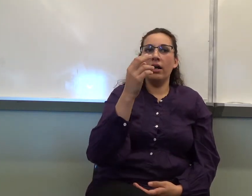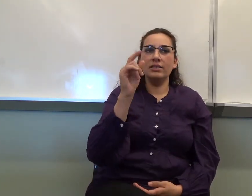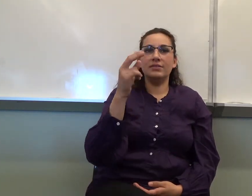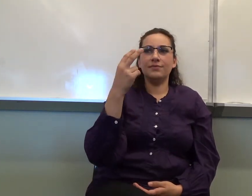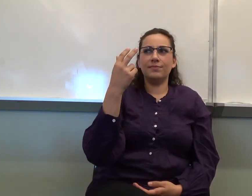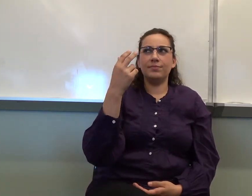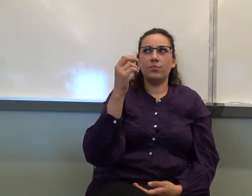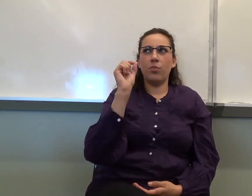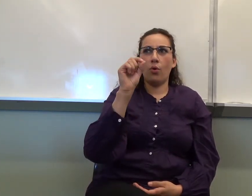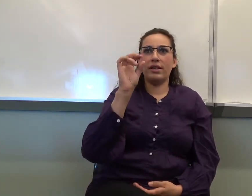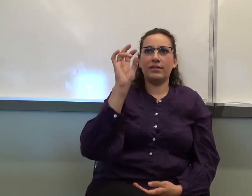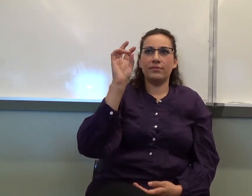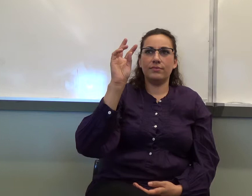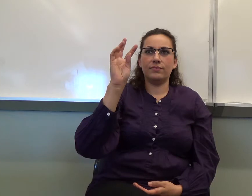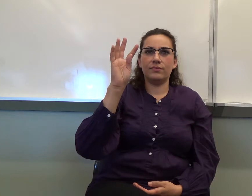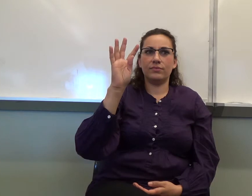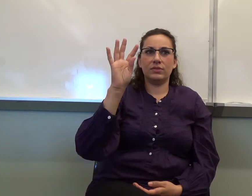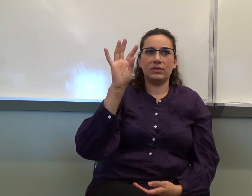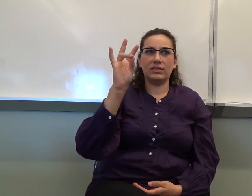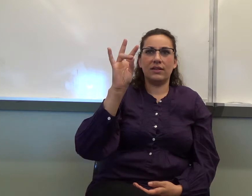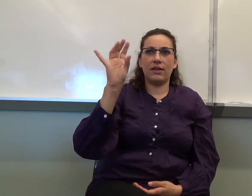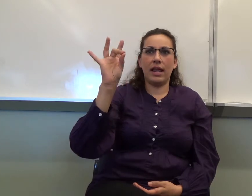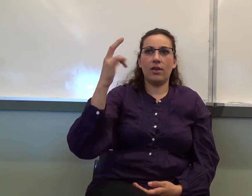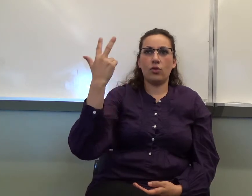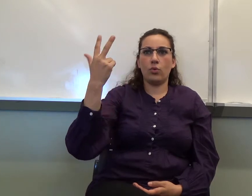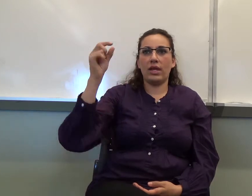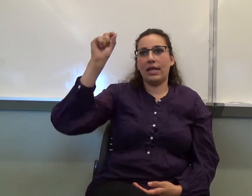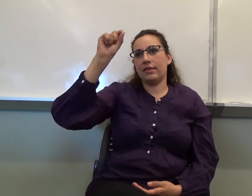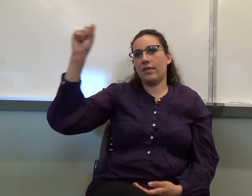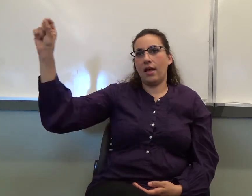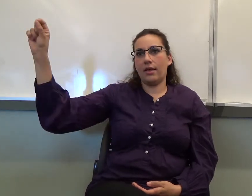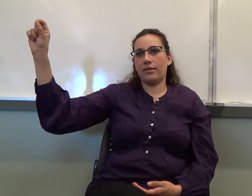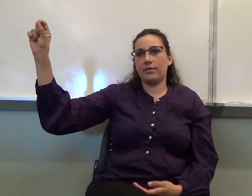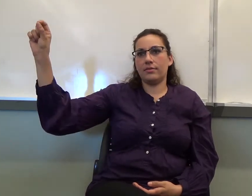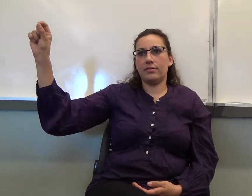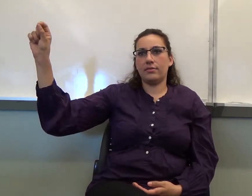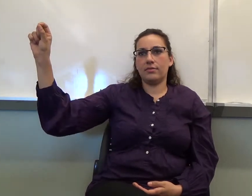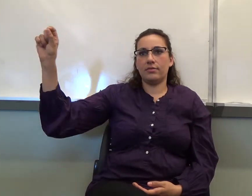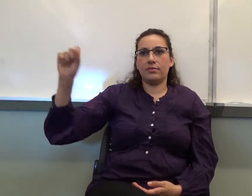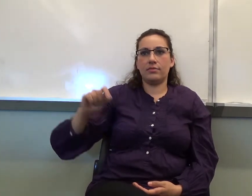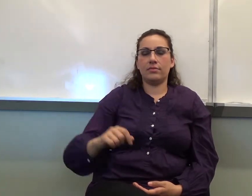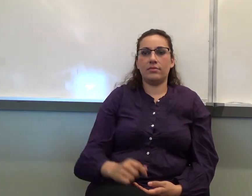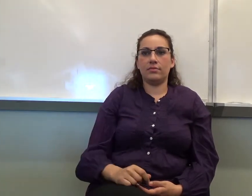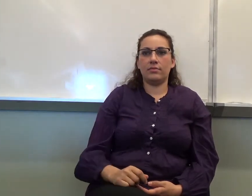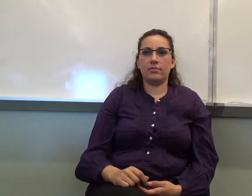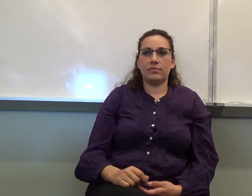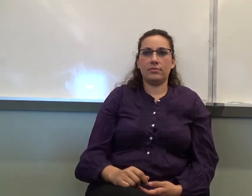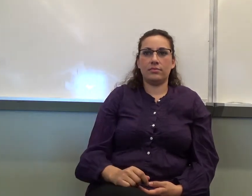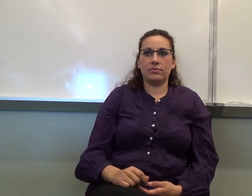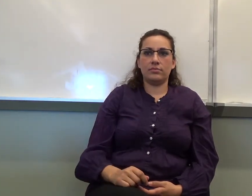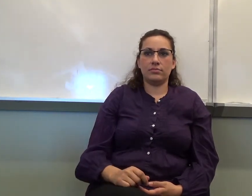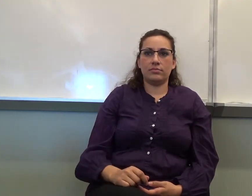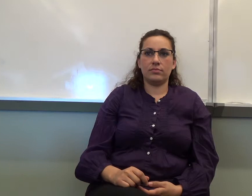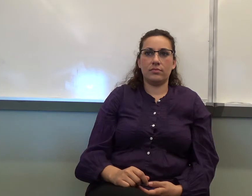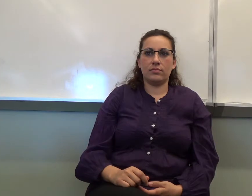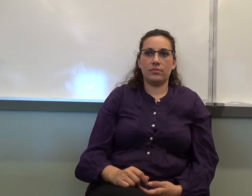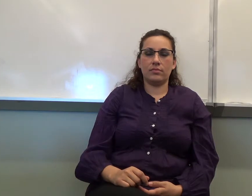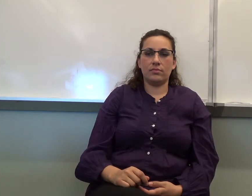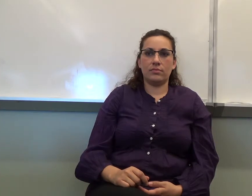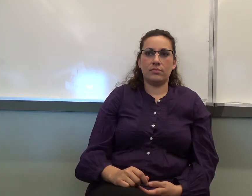right? Okay, so if this is what X is in terms of decimal, then if we want that